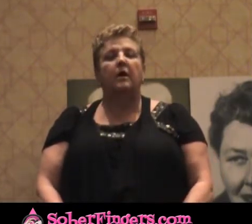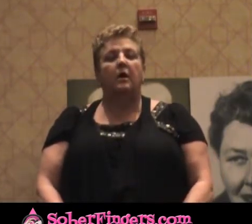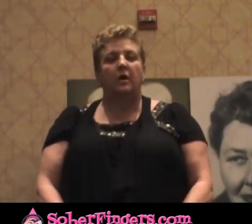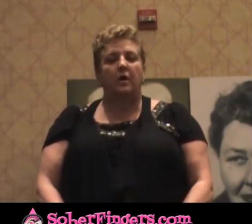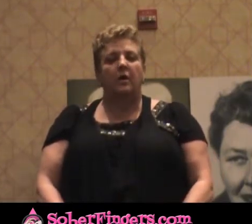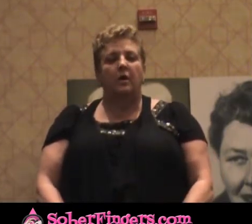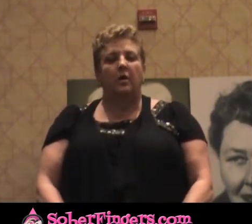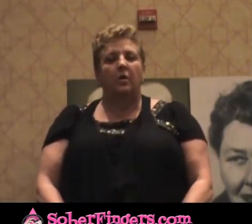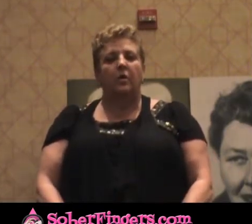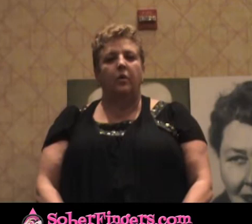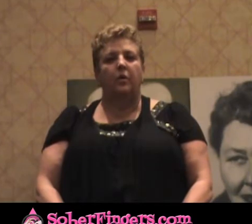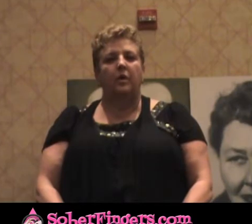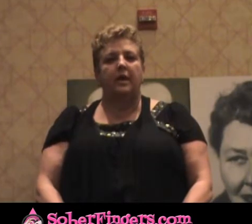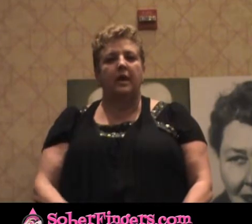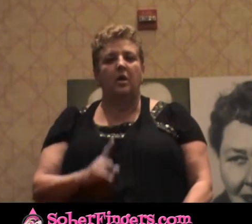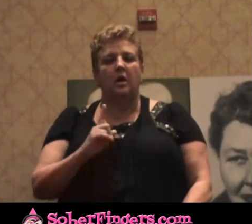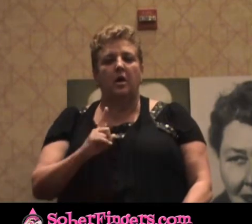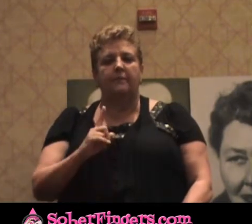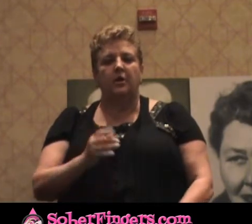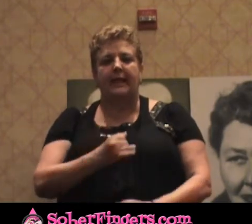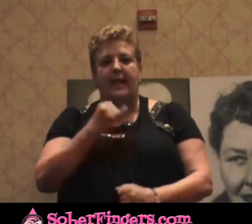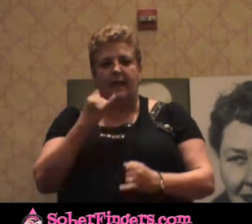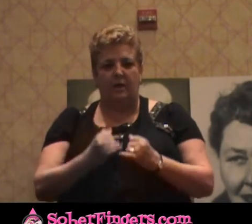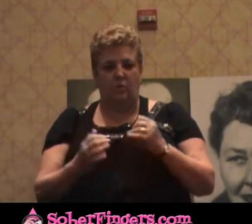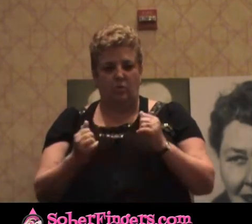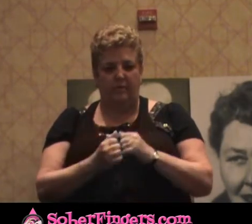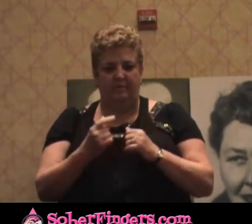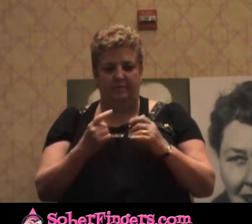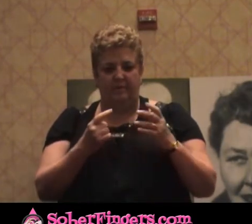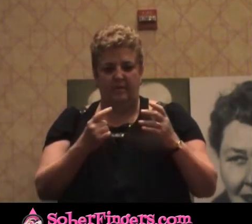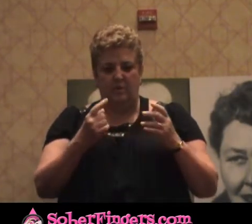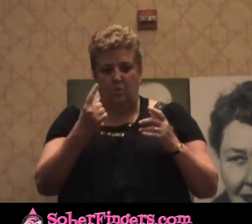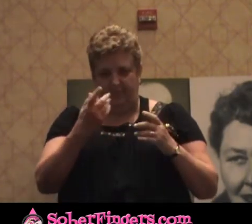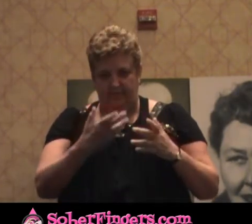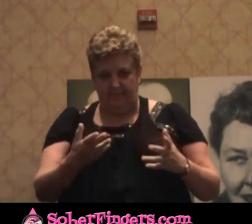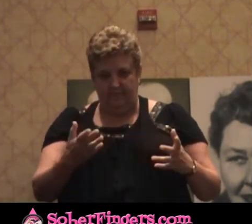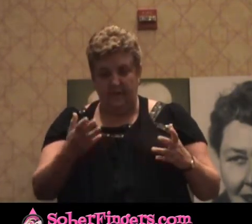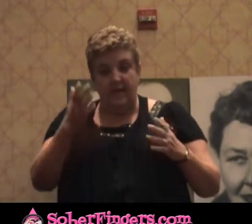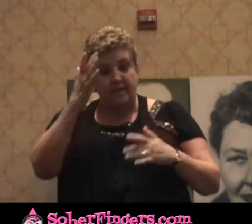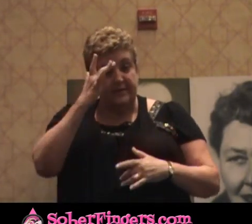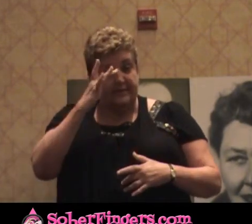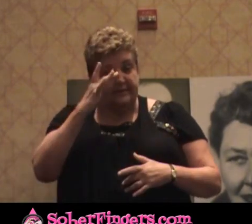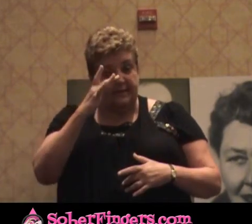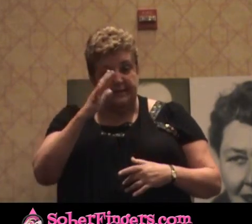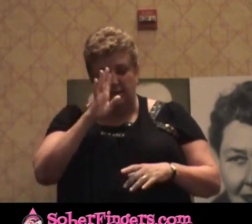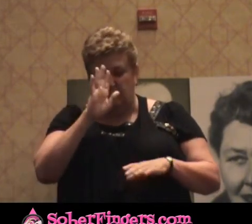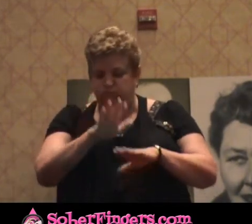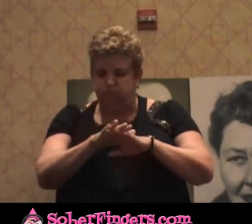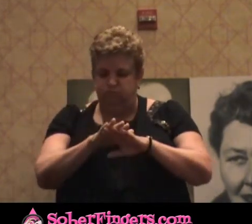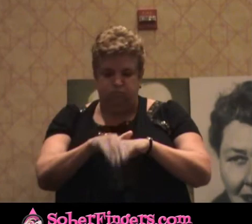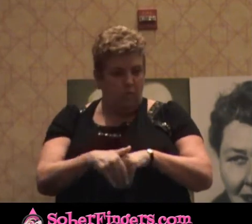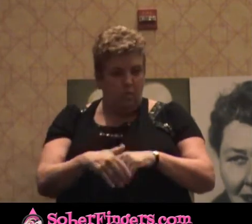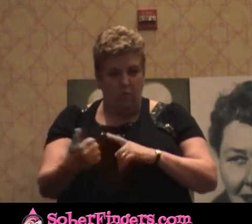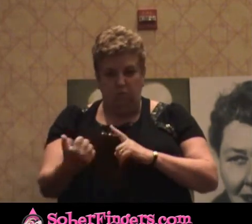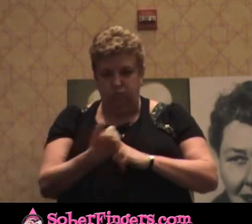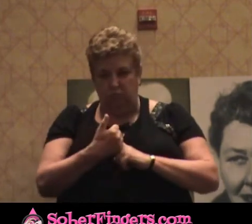I'm going to end with this real quick. The disease is cunning, baffling, and powerful. And it's always been doing push-ups, trying to get my attention.